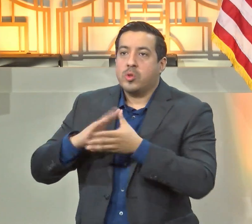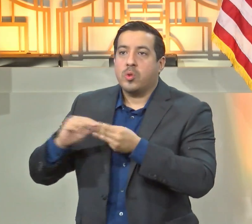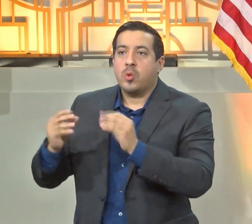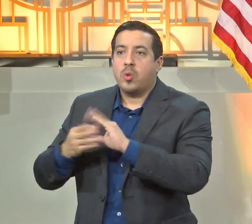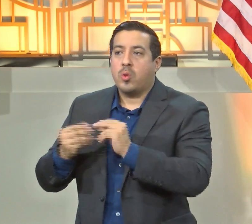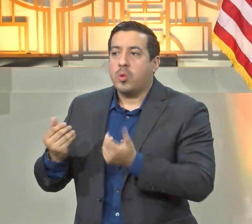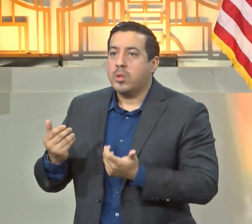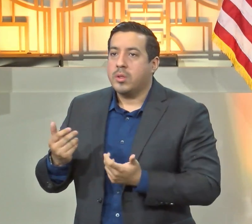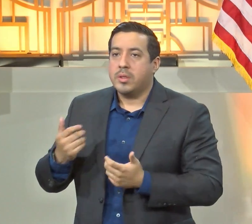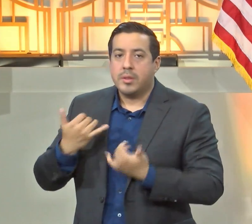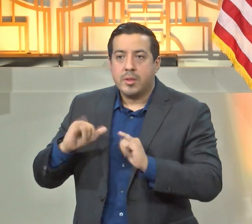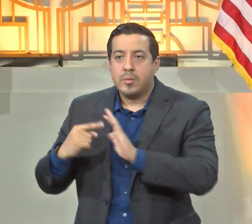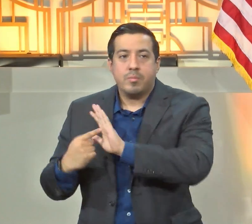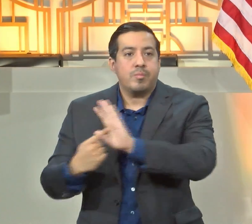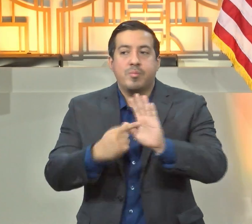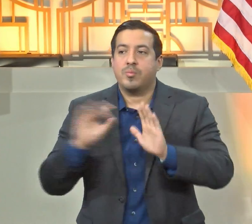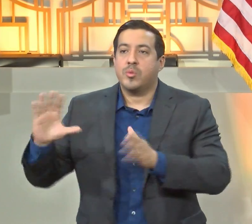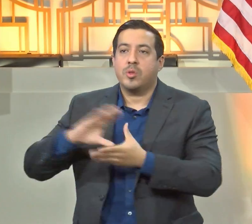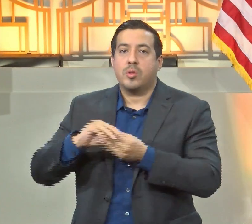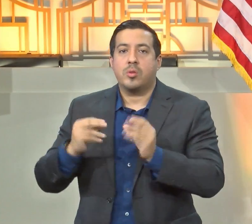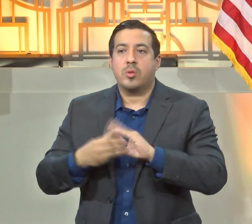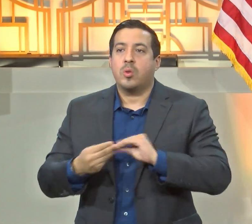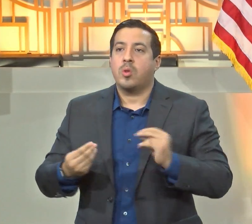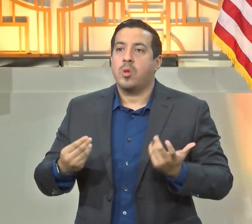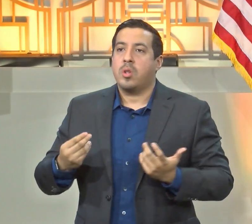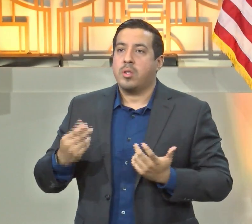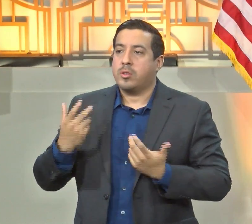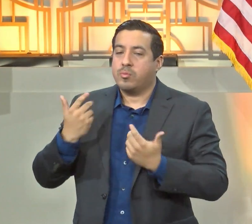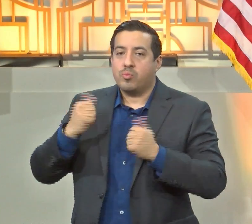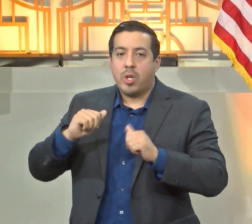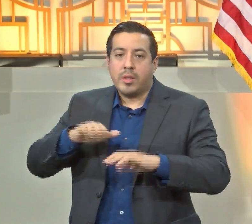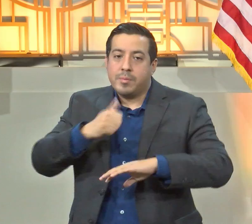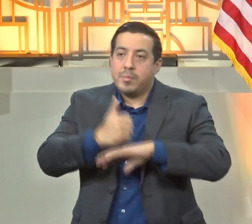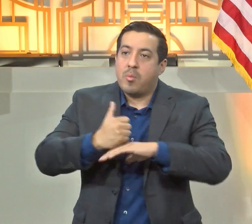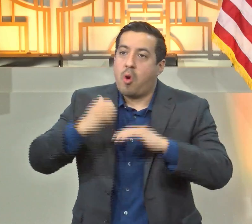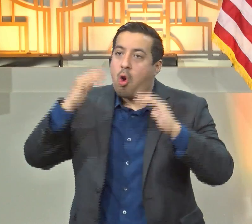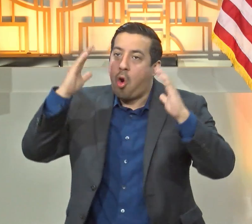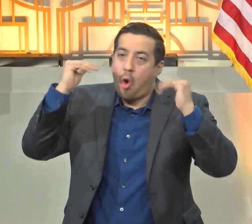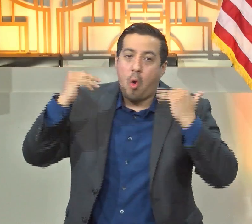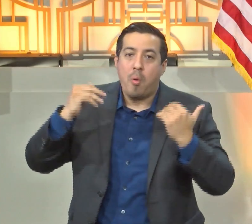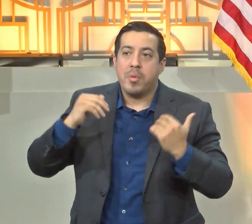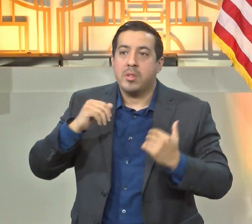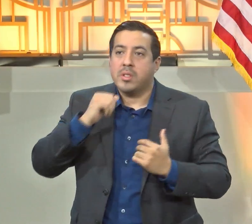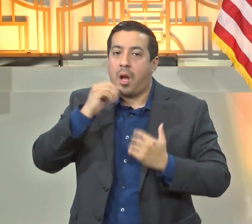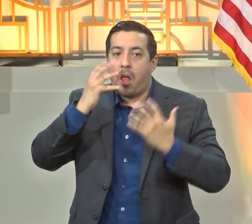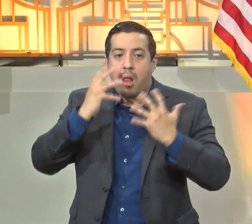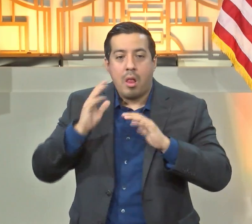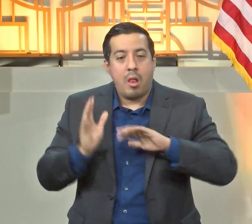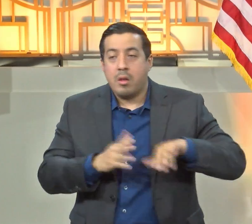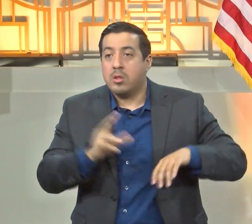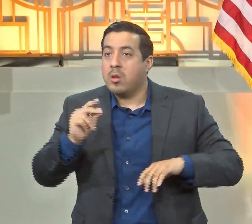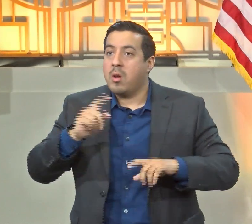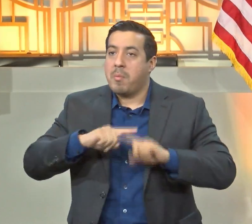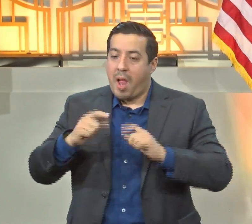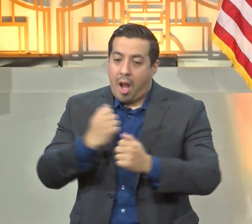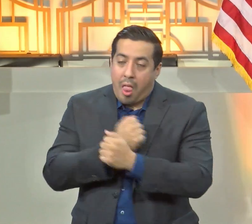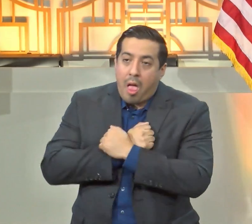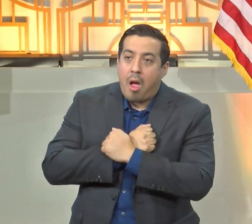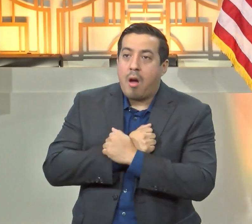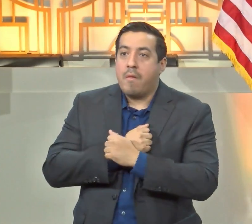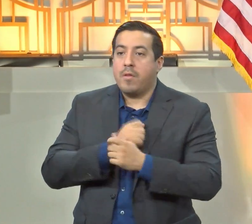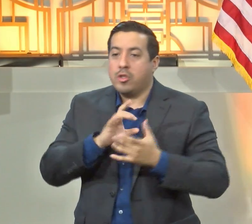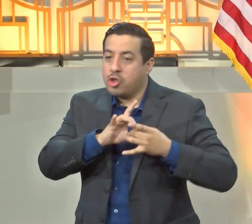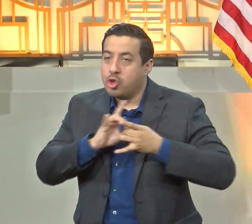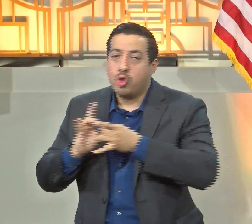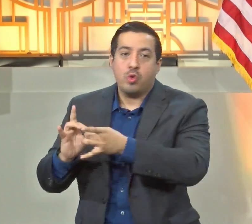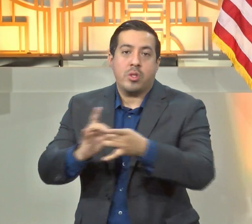for those folks who lost their lives, to build a legacy of hope and not despair, to build a legacy of love and